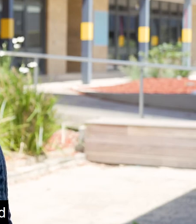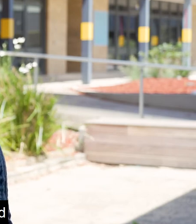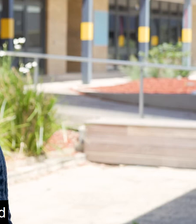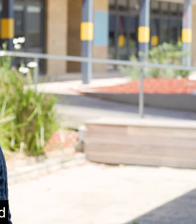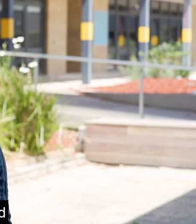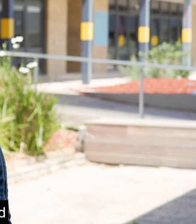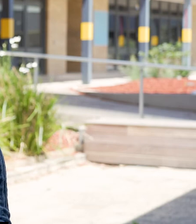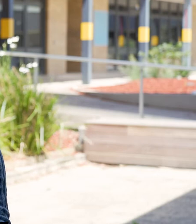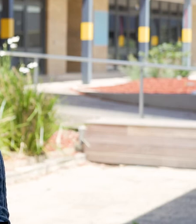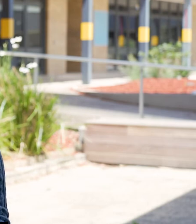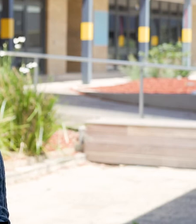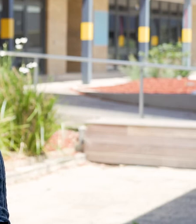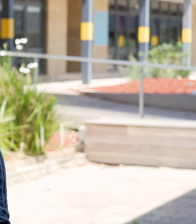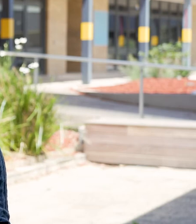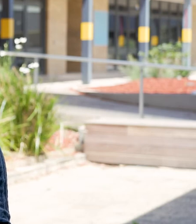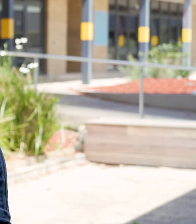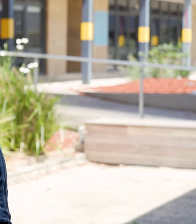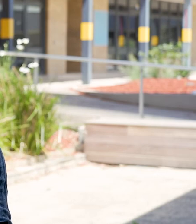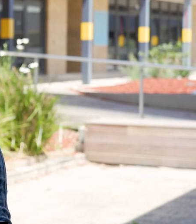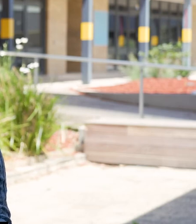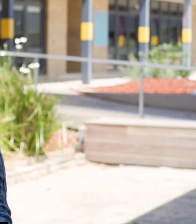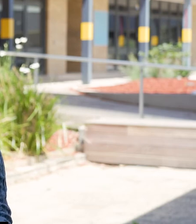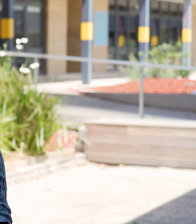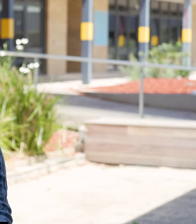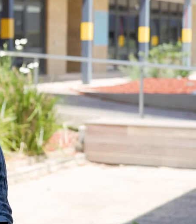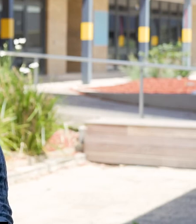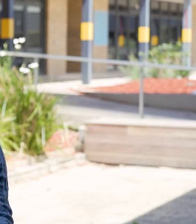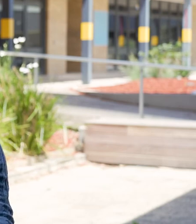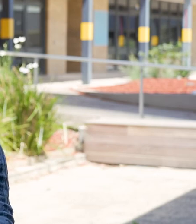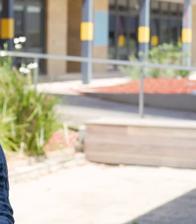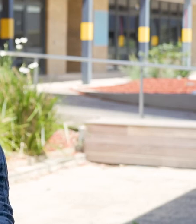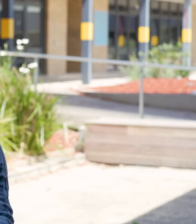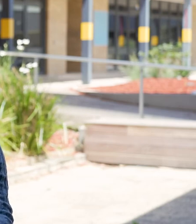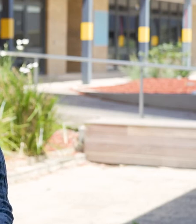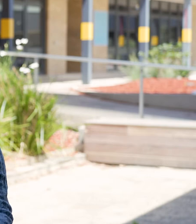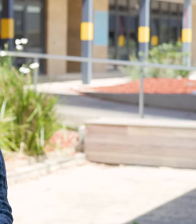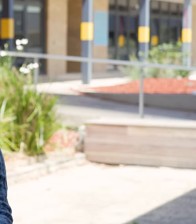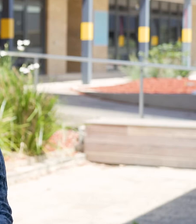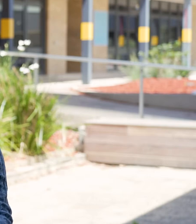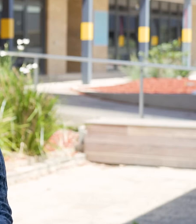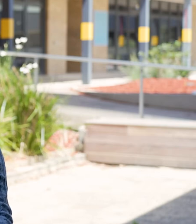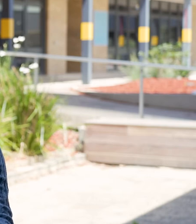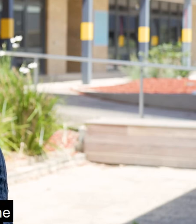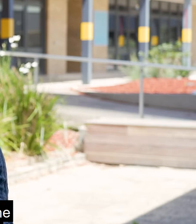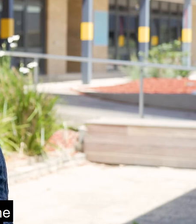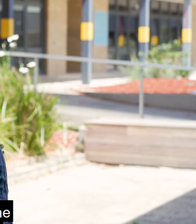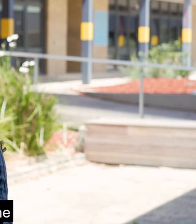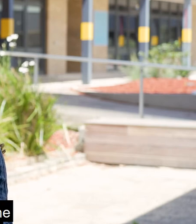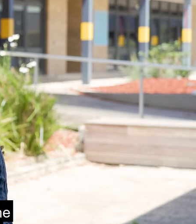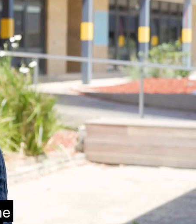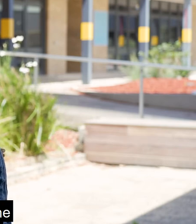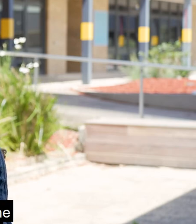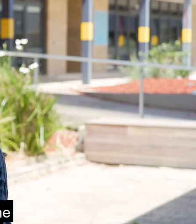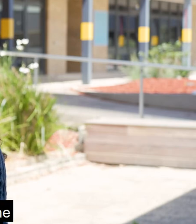stories and involve further consultation with local Indigenous councils. I look forward to working with Parliament and tribes next year